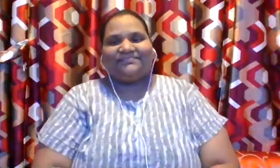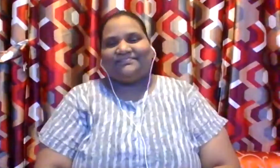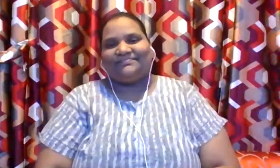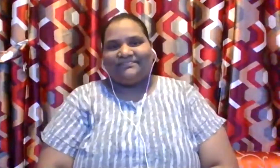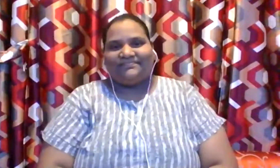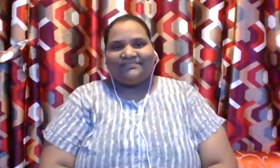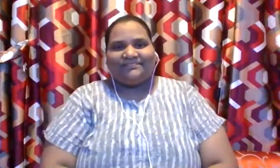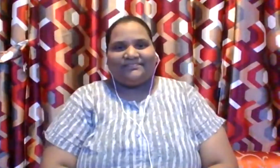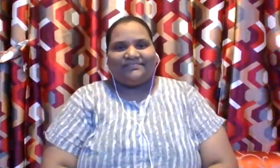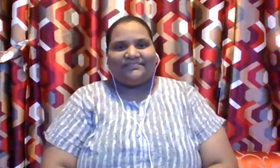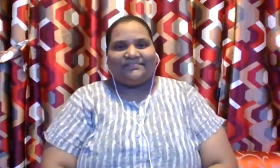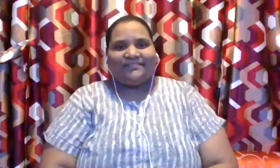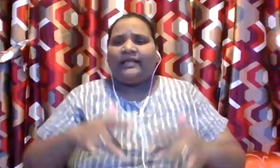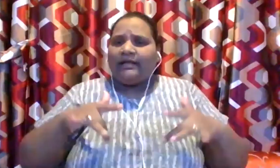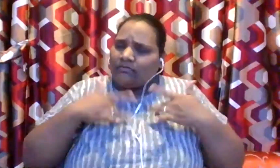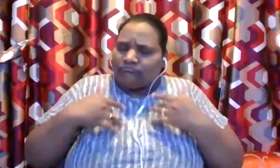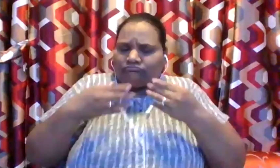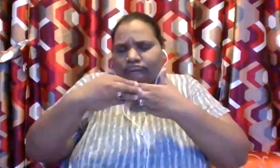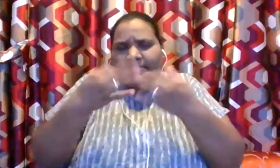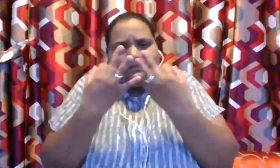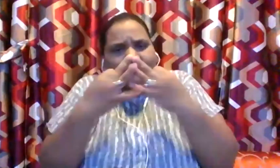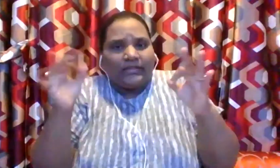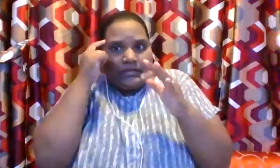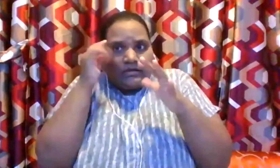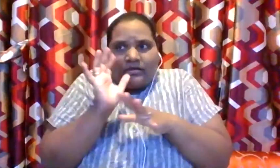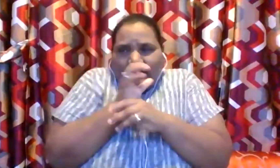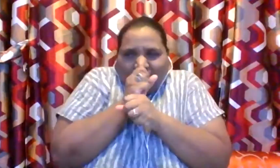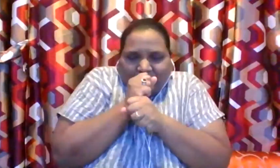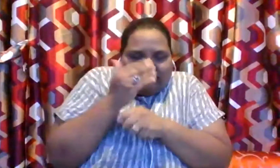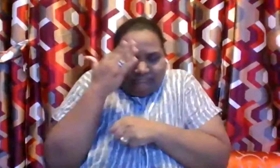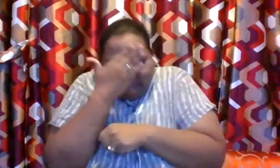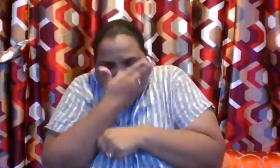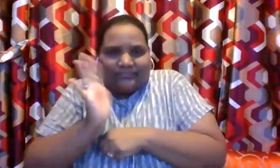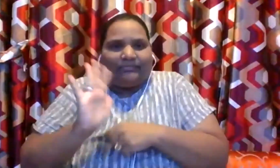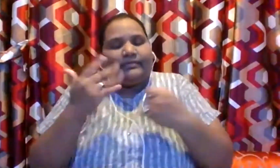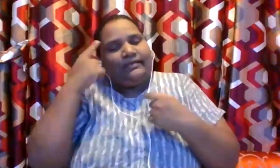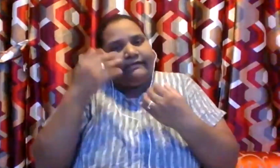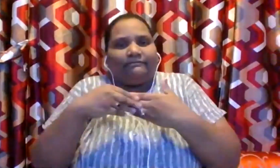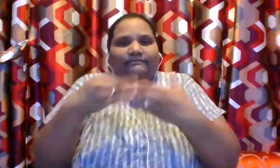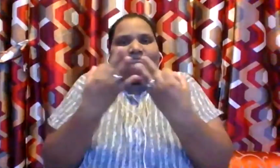Please feel free to ask your questions. So without wasting our time, let's start with our today's